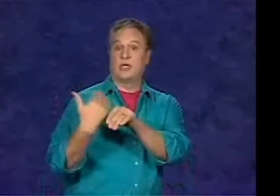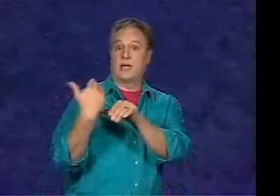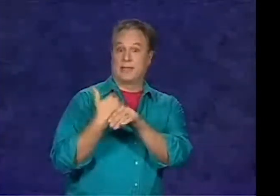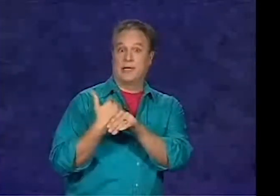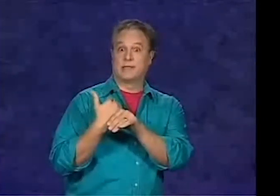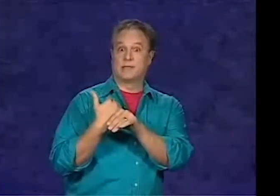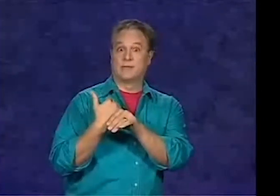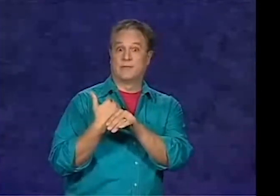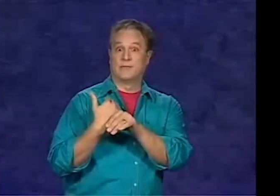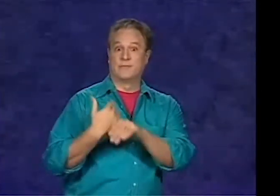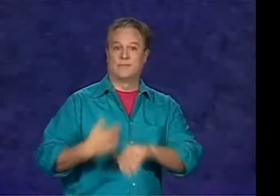like this.